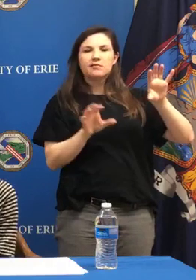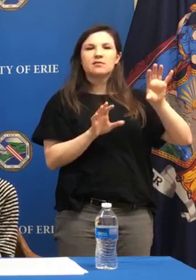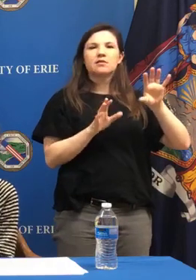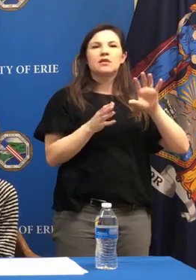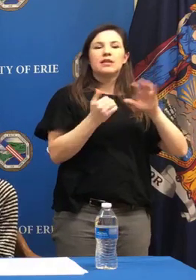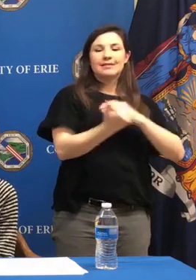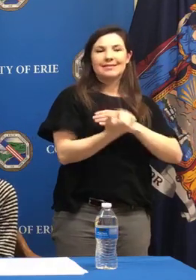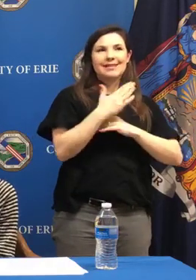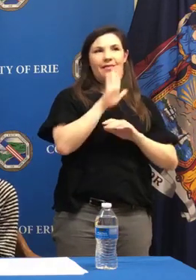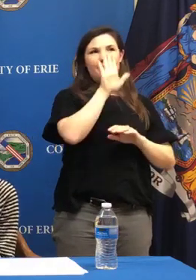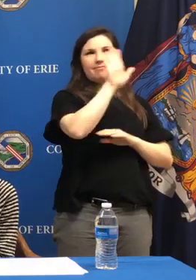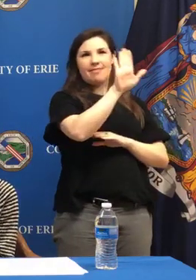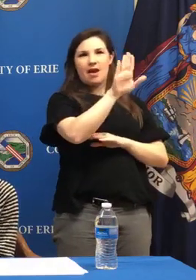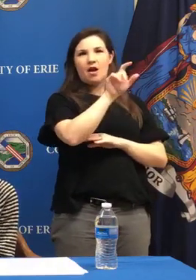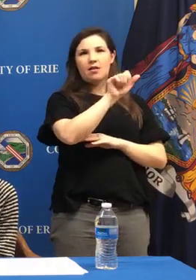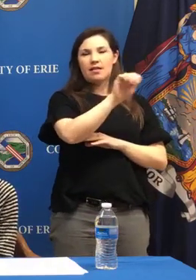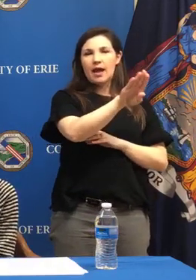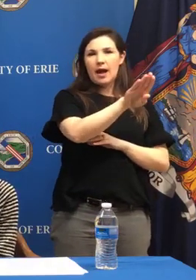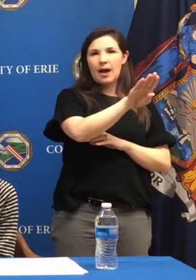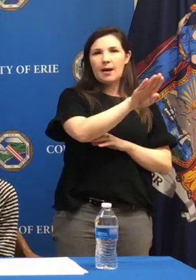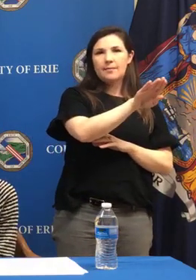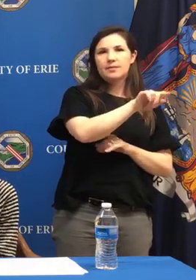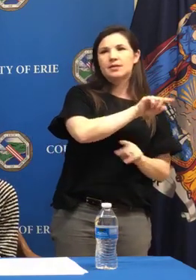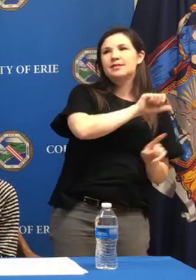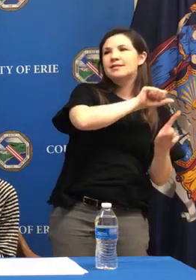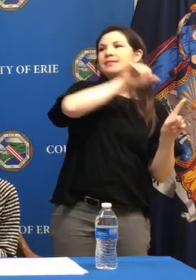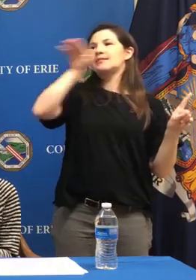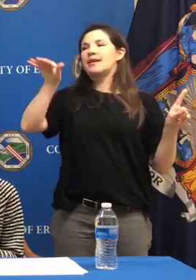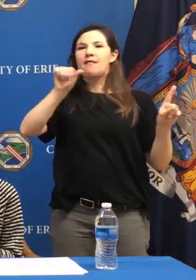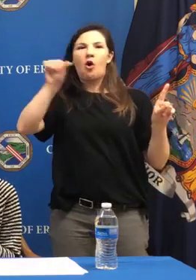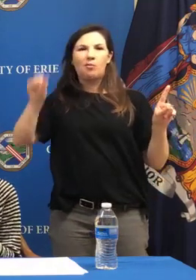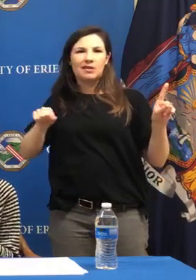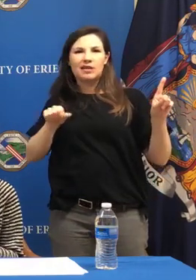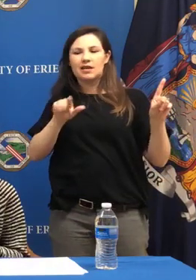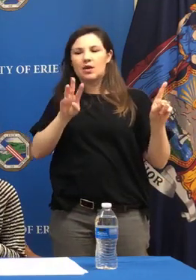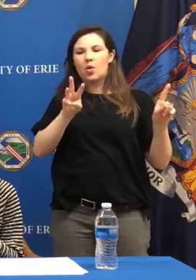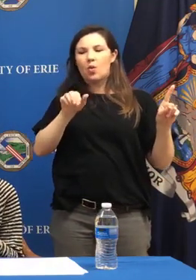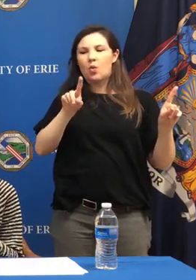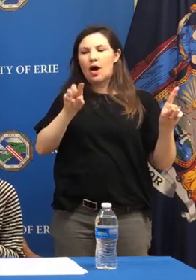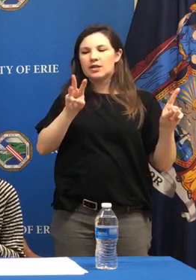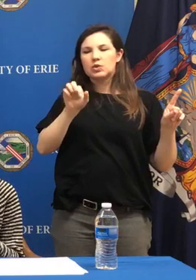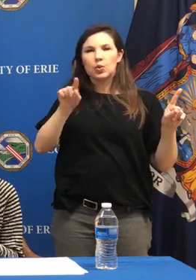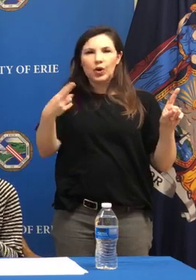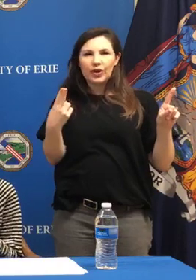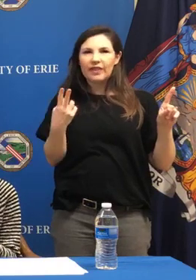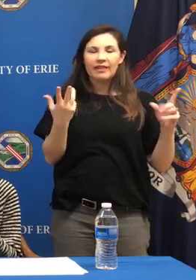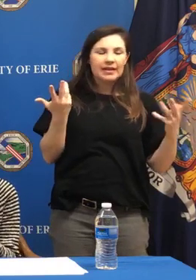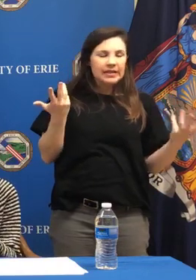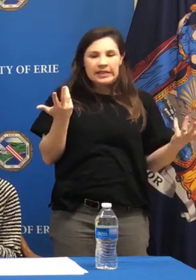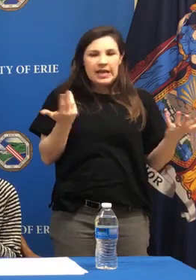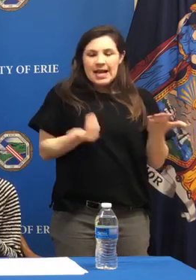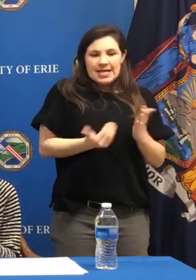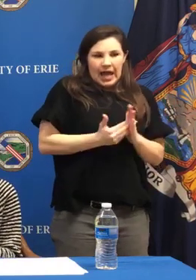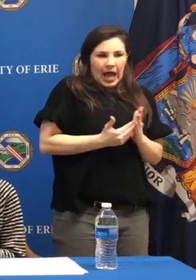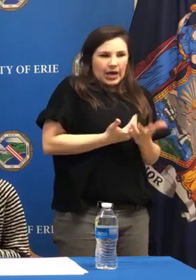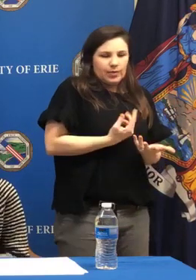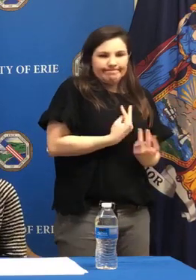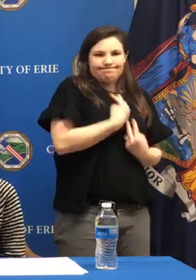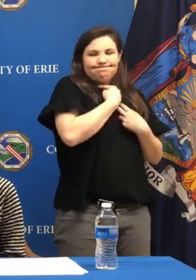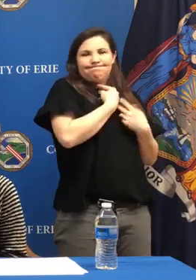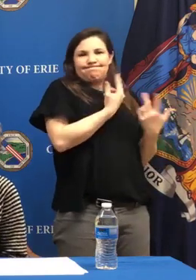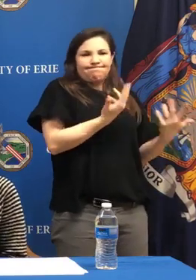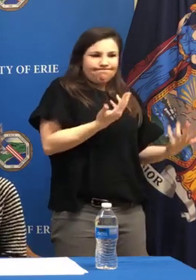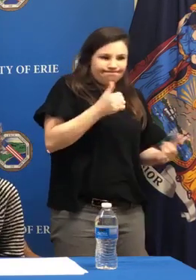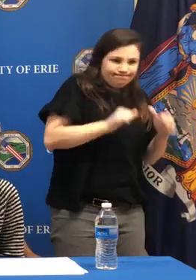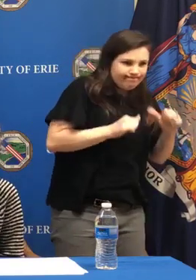send their laboratory specimens to Wadsworth. So, again, our hands are tied right now because